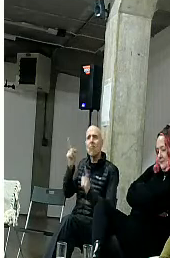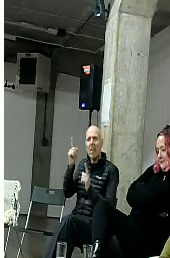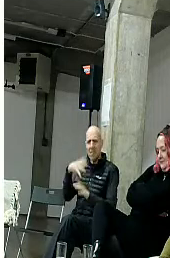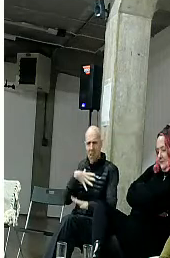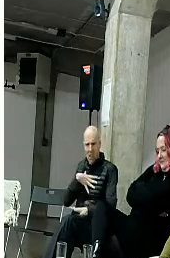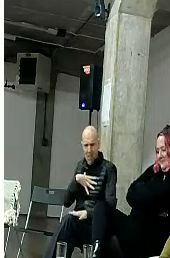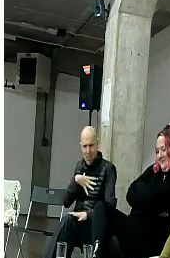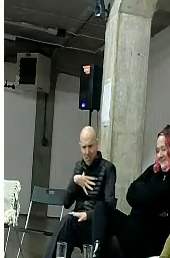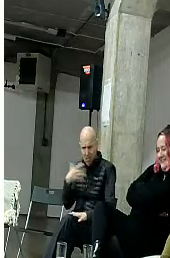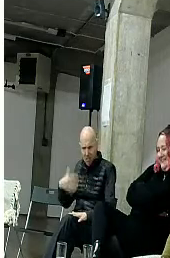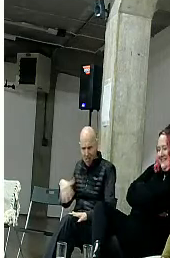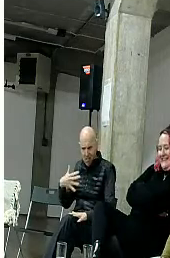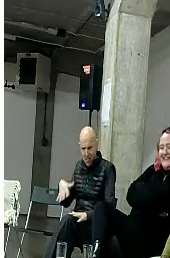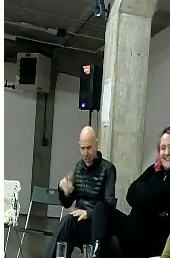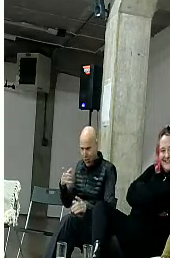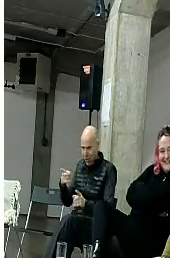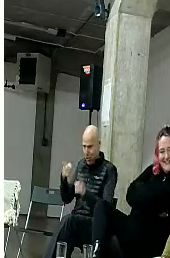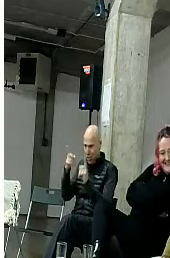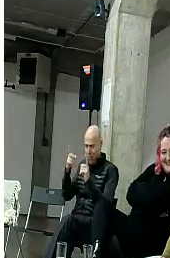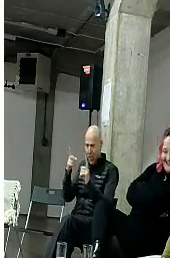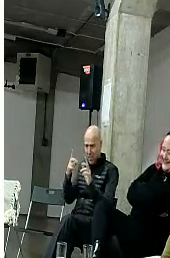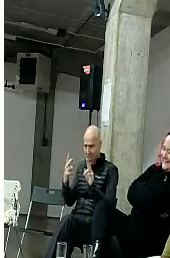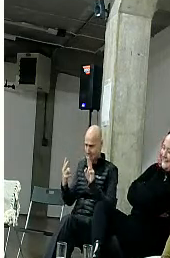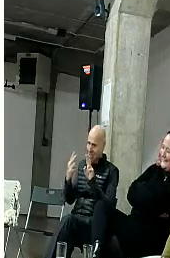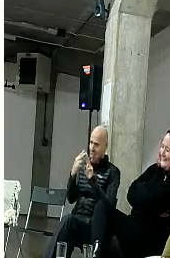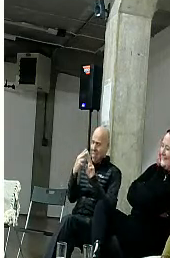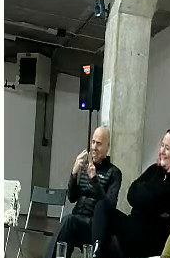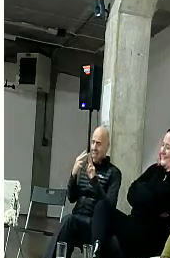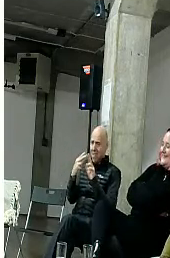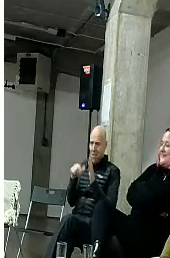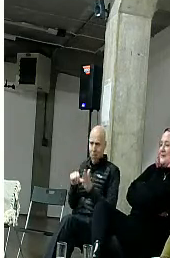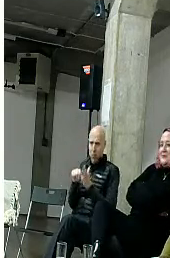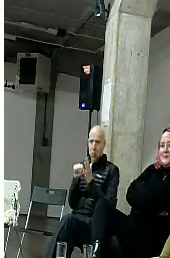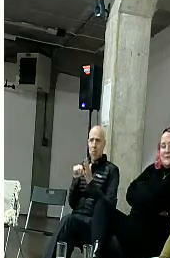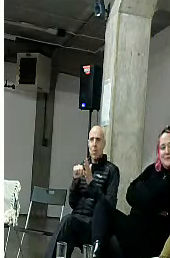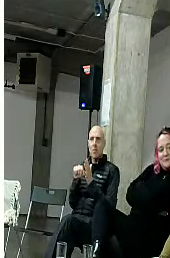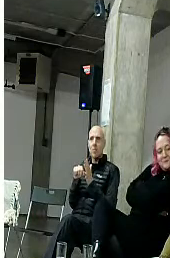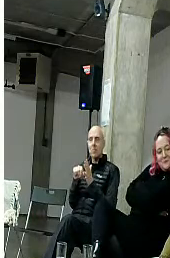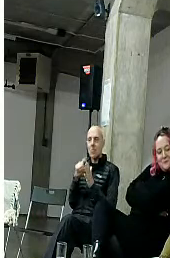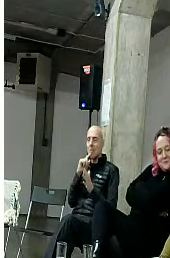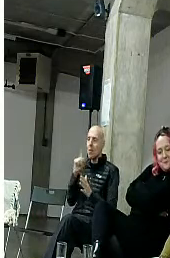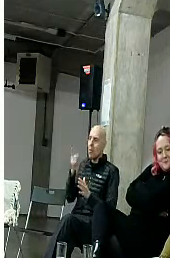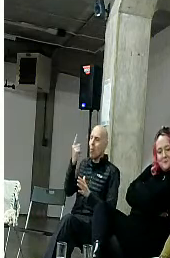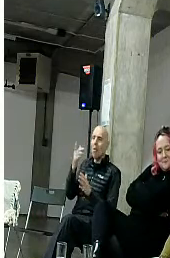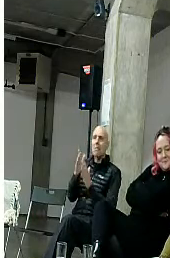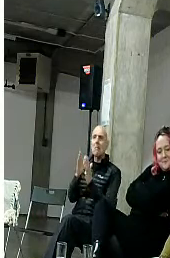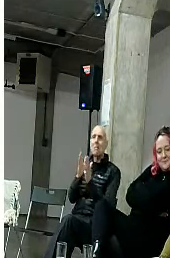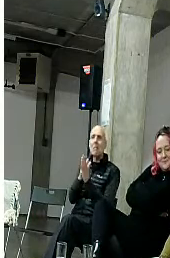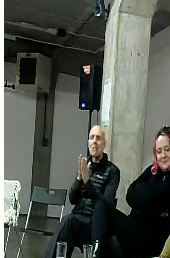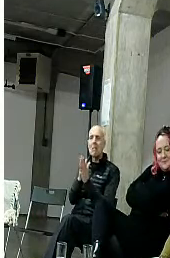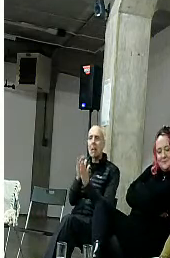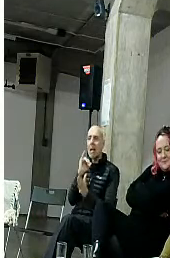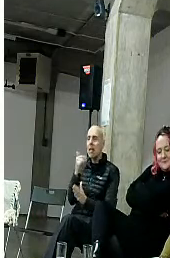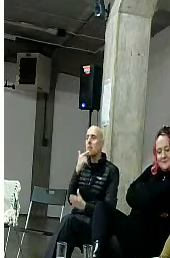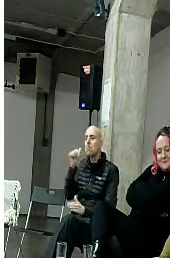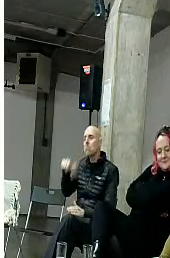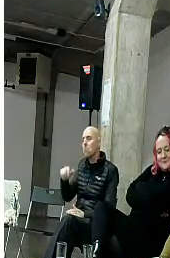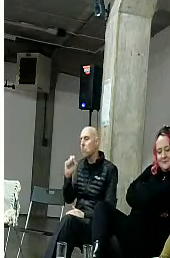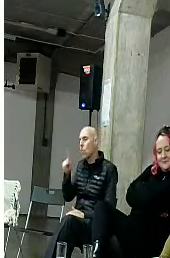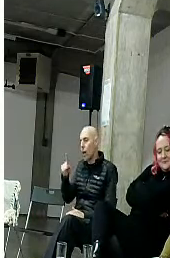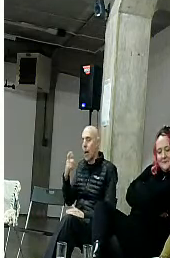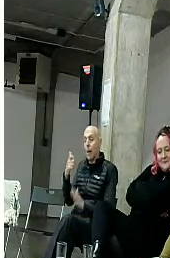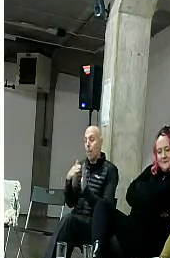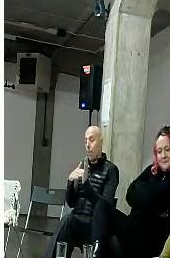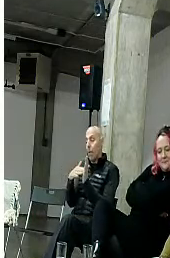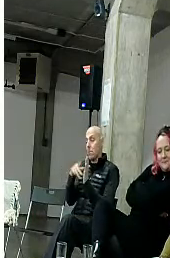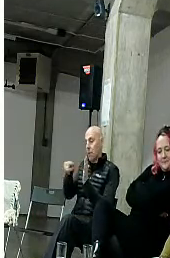was so impressive to have the director's contact details, and call her up on a Sunday. And they said, okay, by